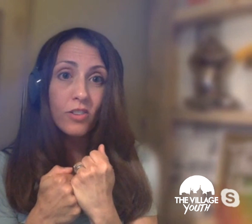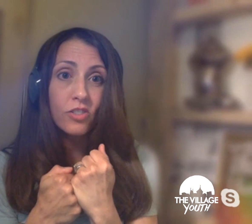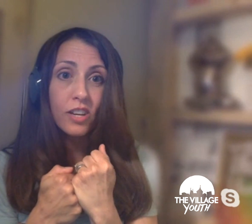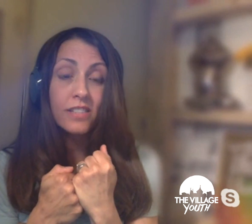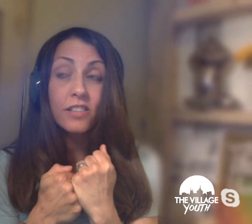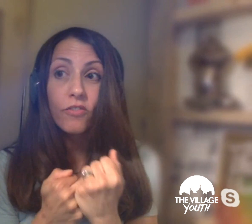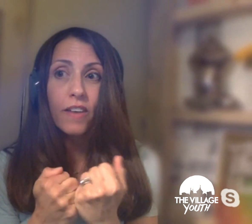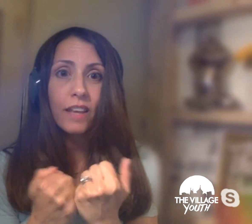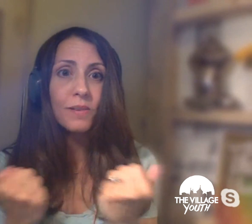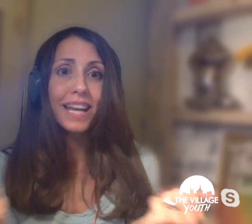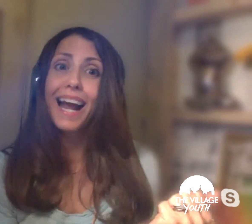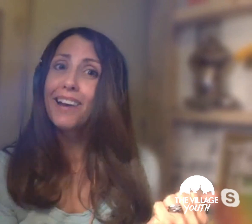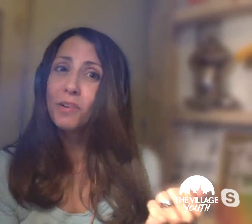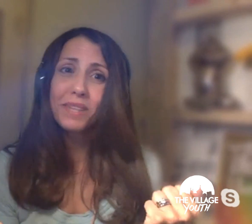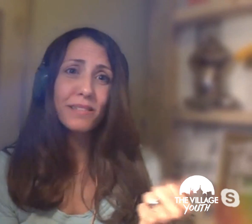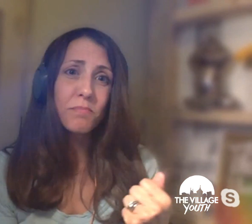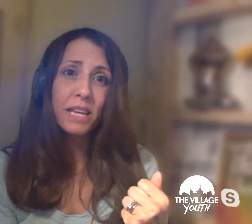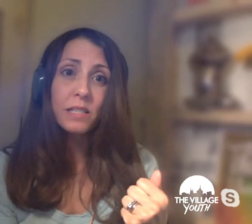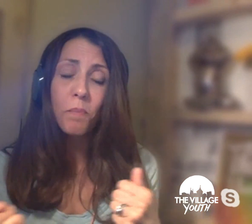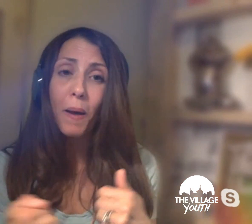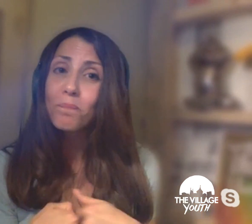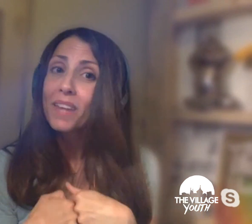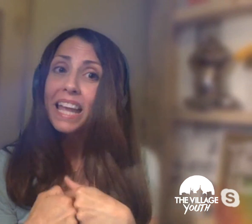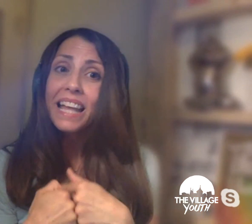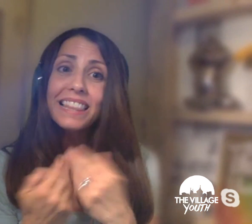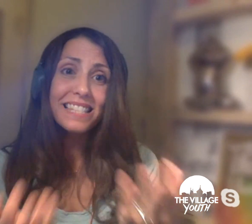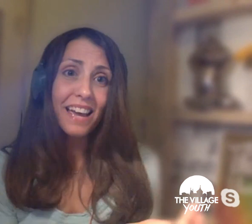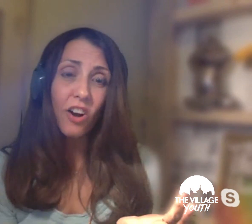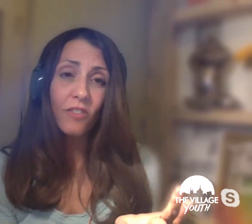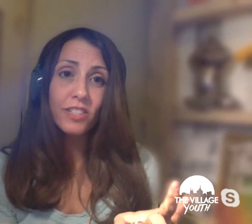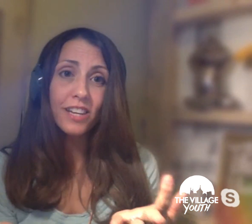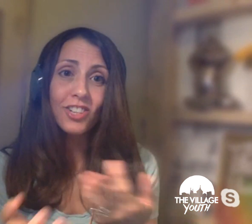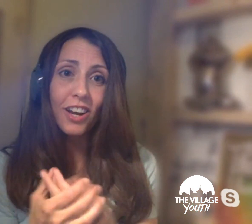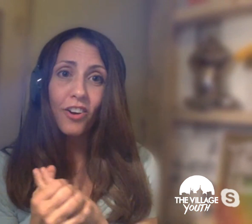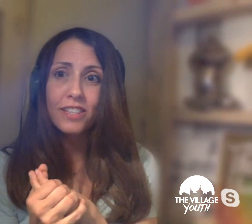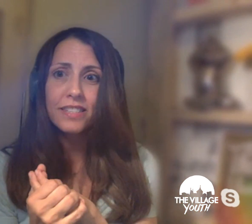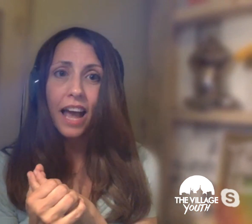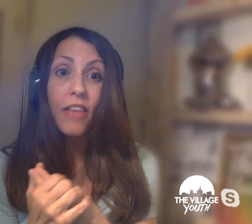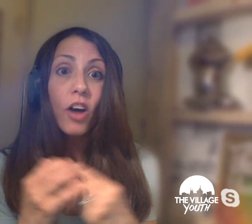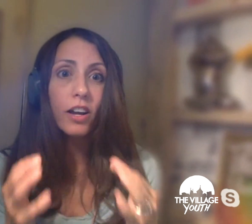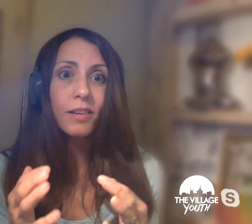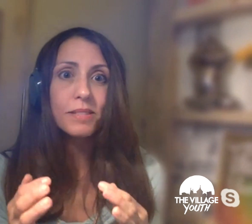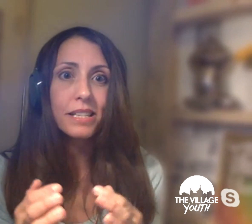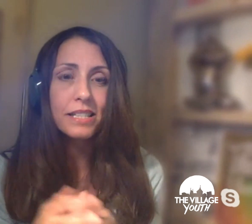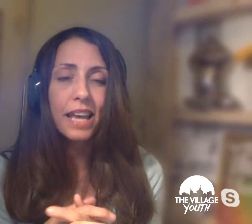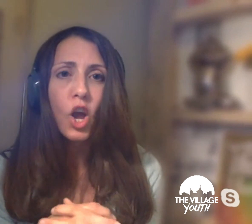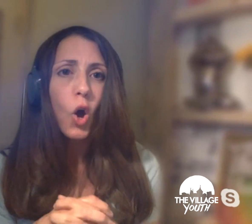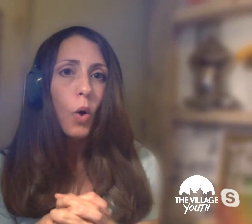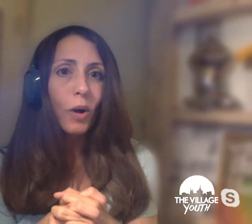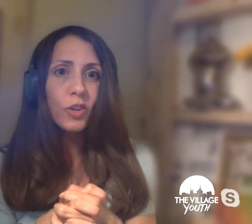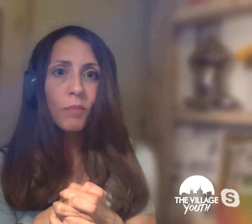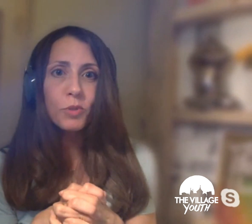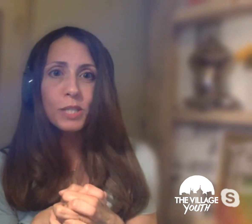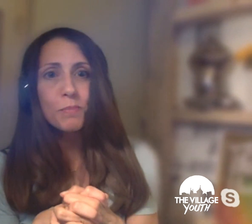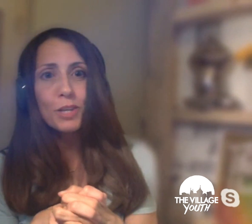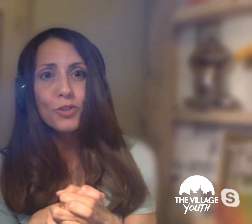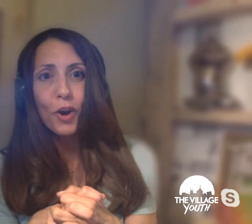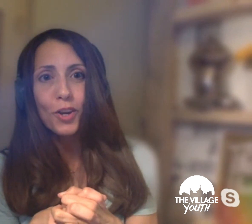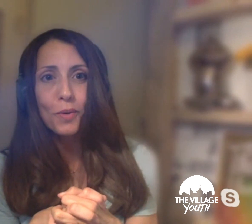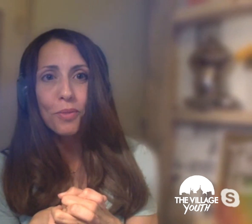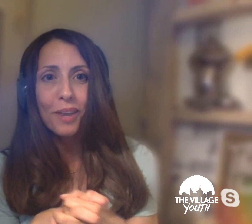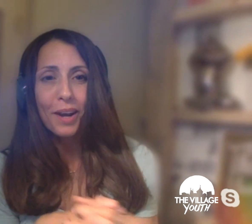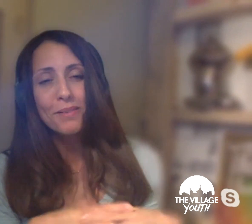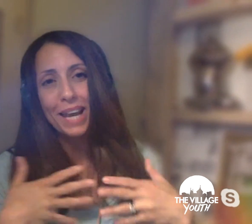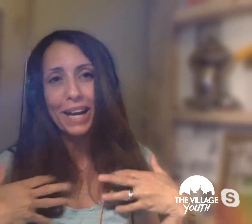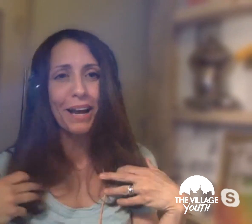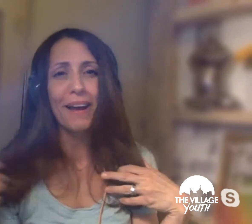tug at my heartstrings until finally I was like, I don't know what this means, but let's have a conversation. And Chris, I thought he was going to say, why don't you come do a speech